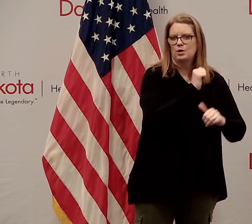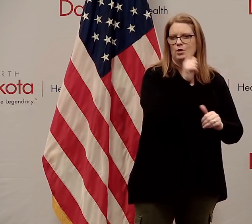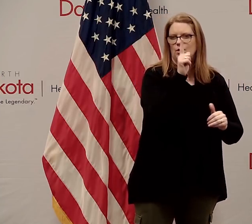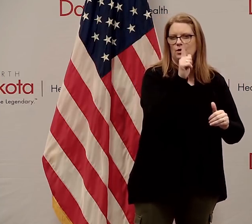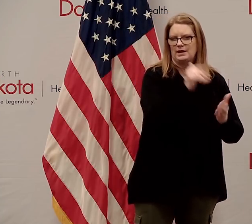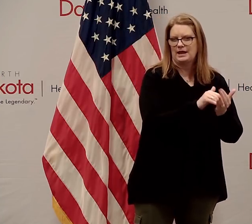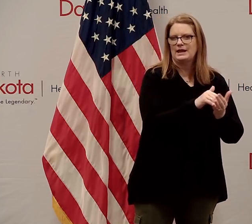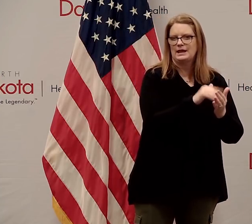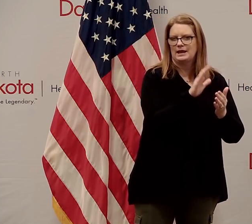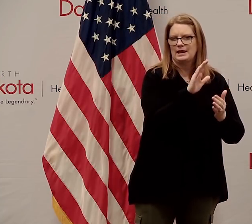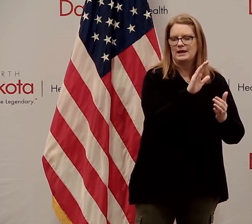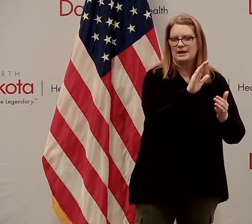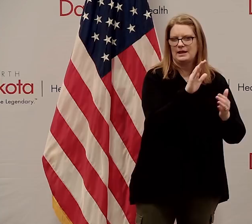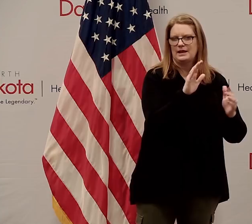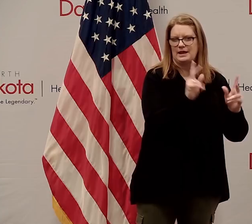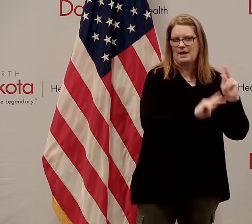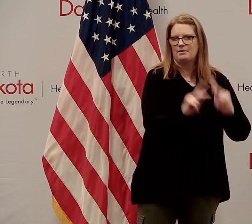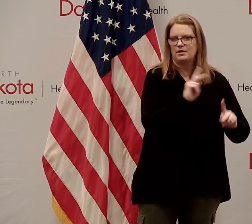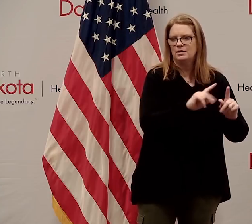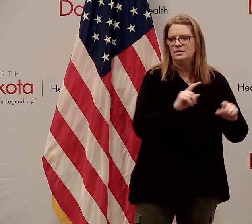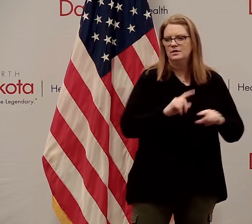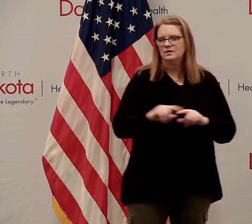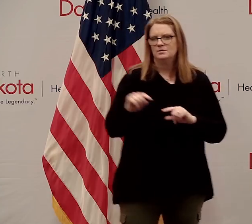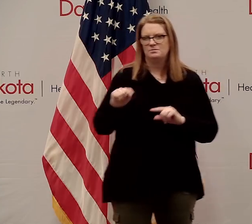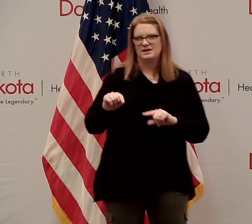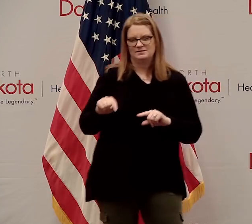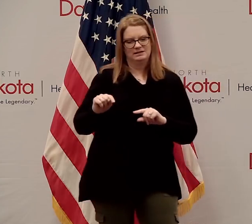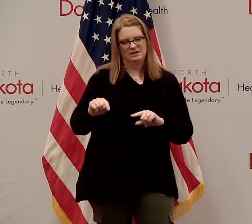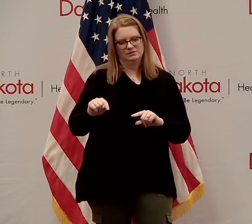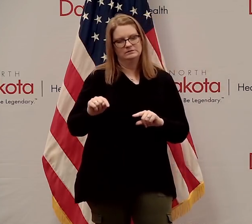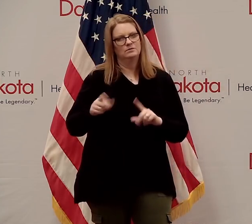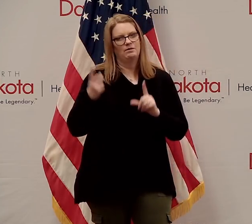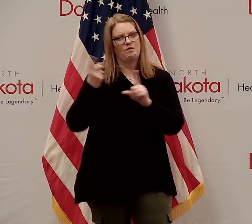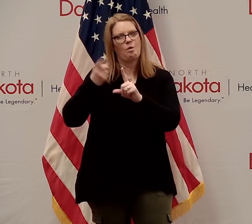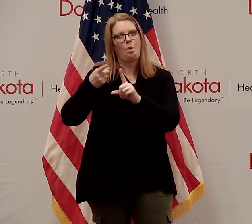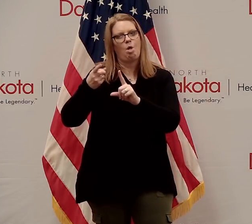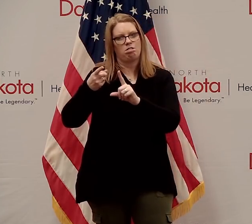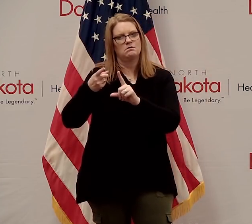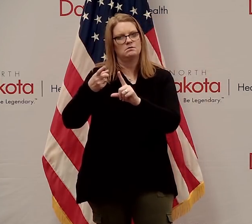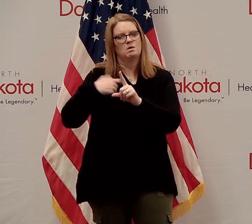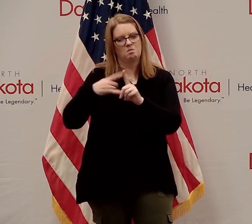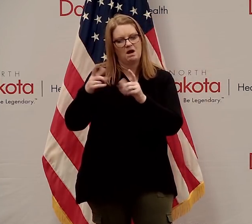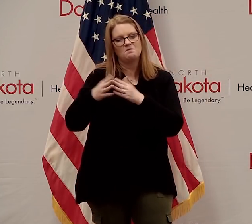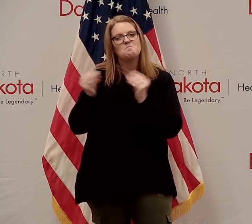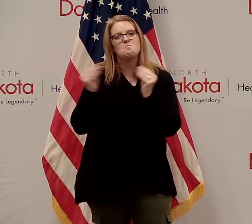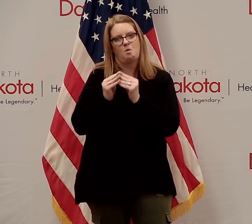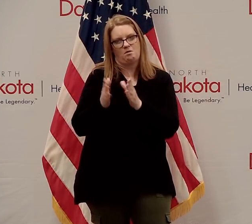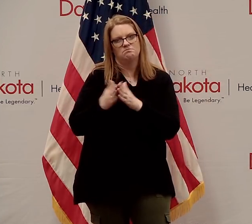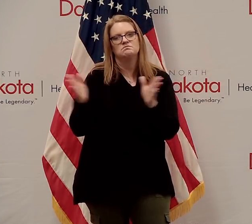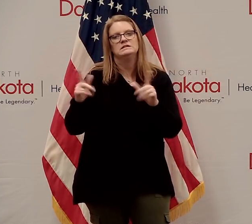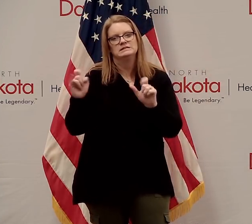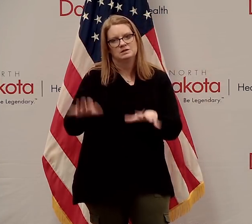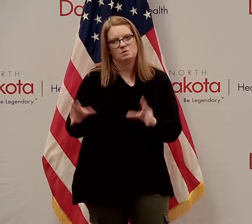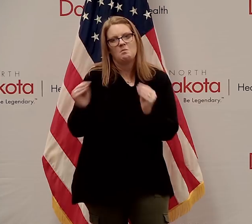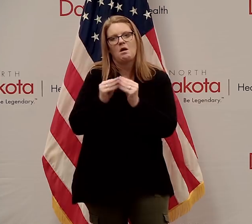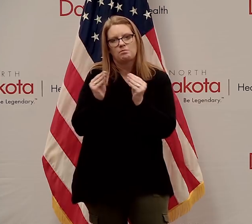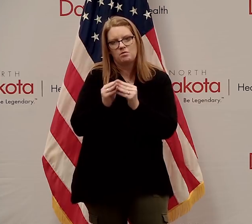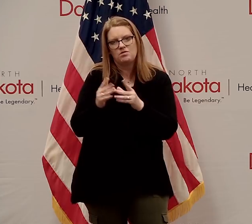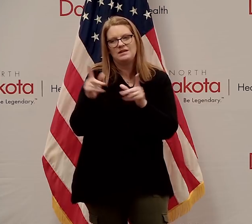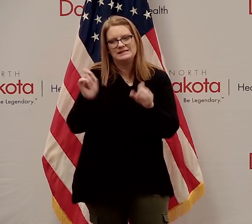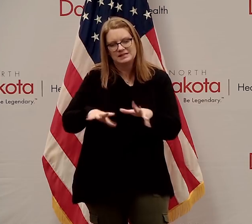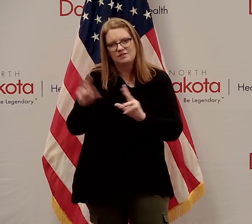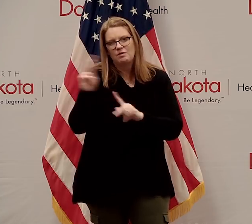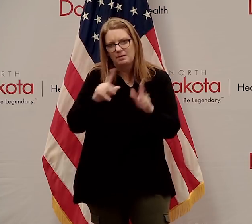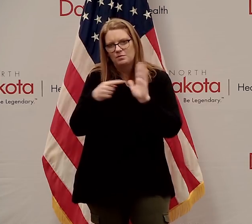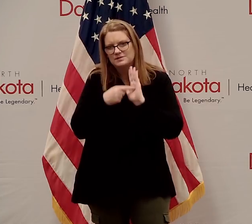just slipped behind someone. We were barely ahead, but we've got a goal to get and stay in that top 10 of tests per capita, and we need to do